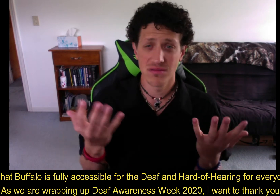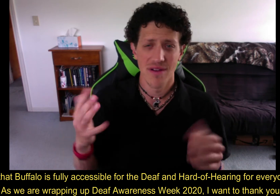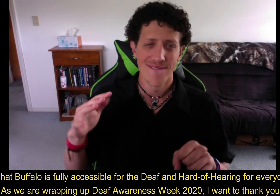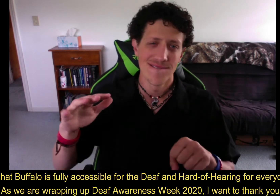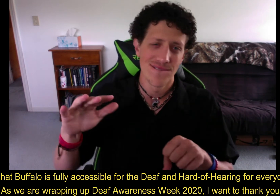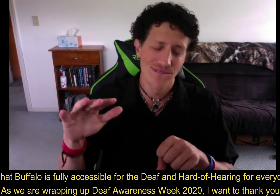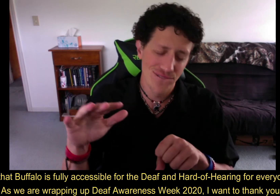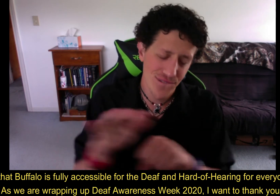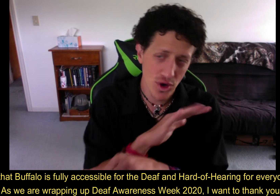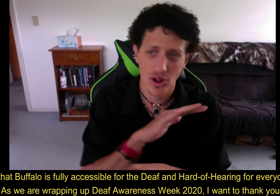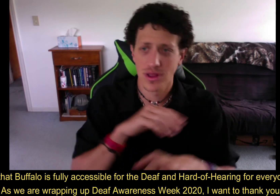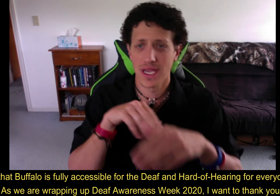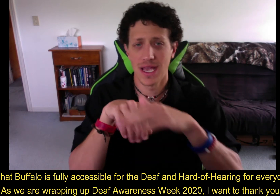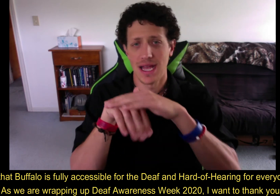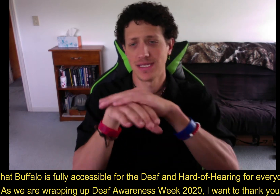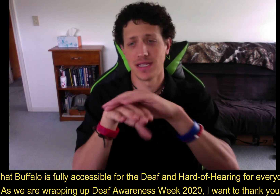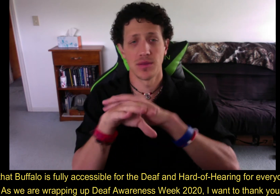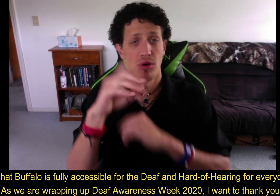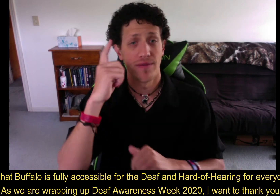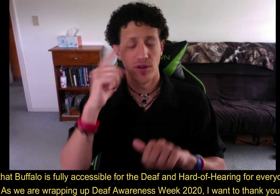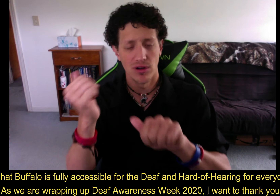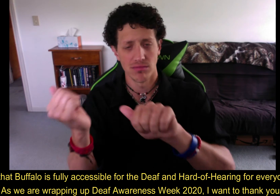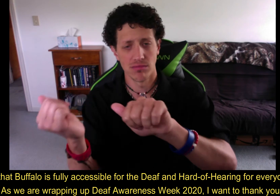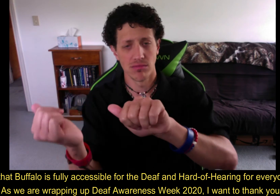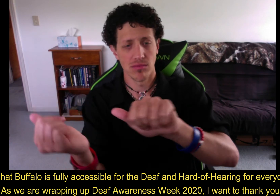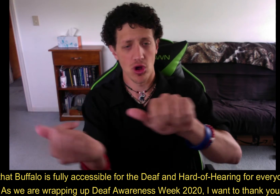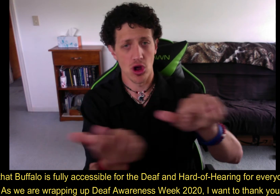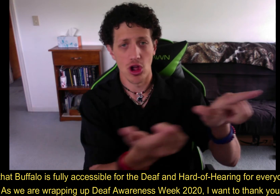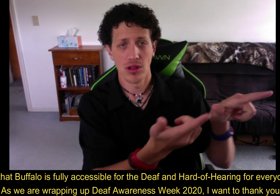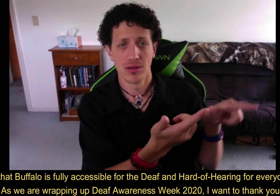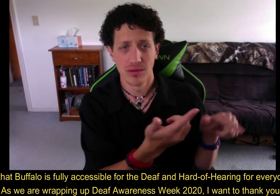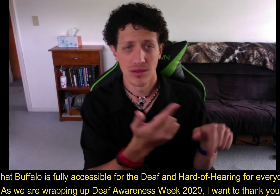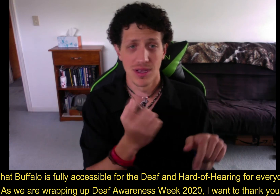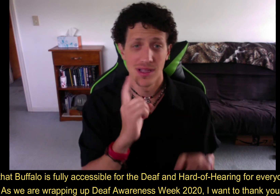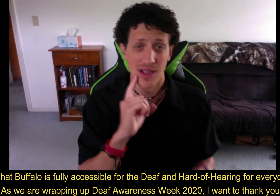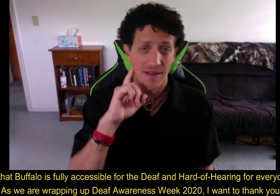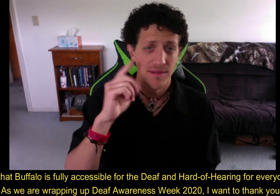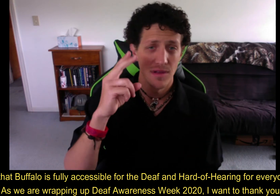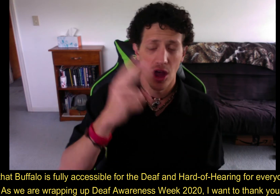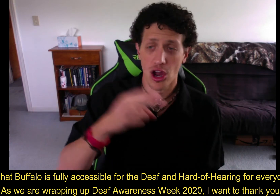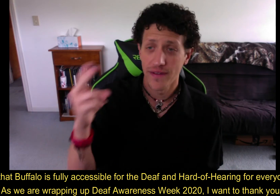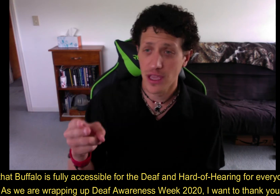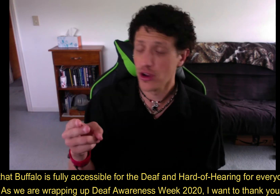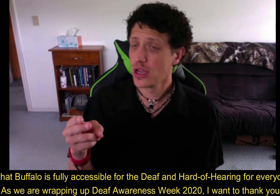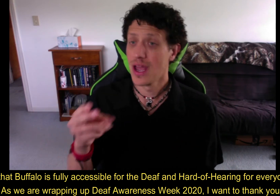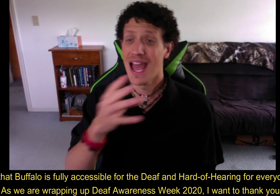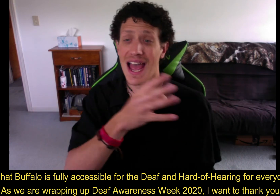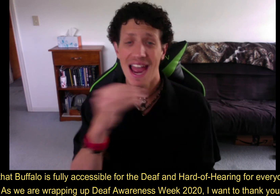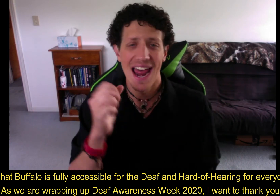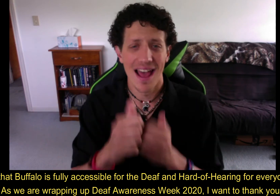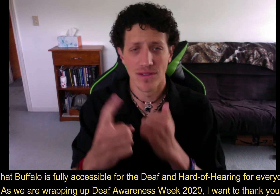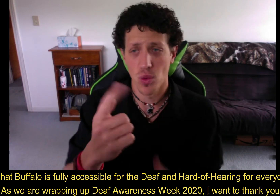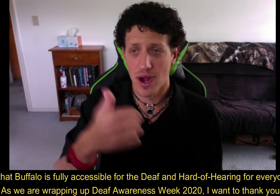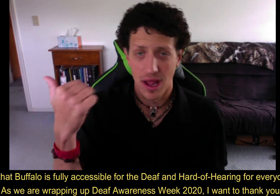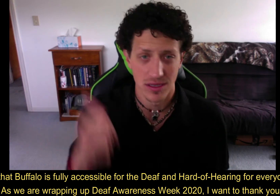It accessible for all, deaf, hard of hearing, and everyone else.